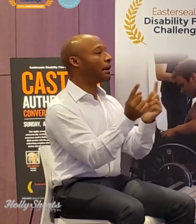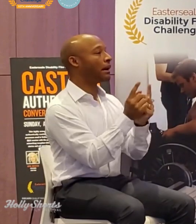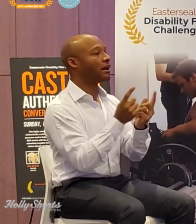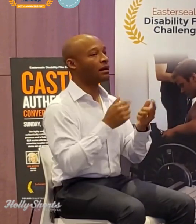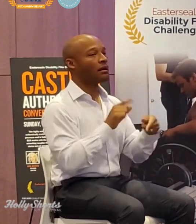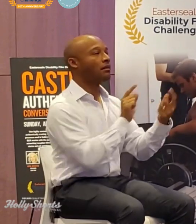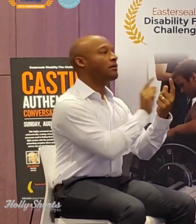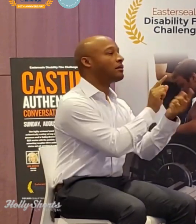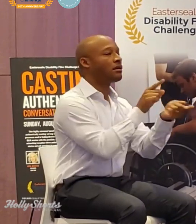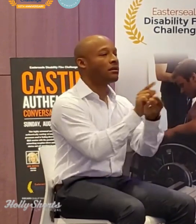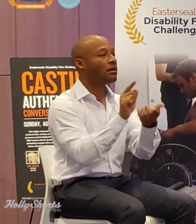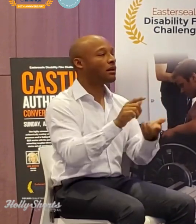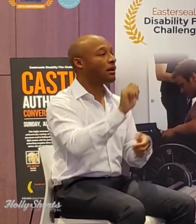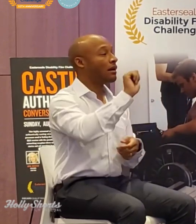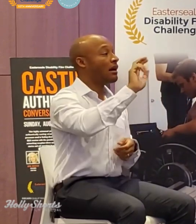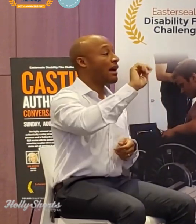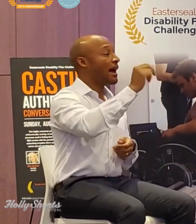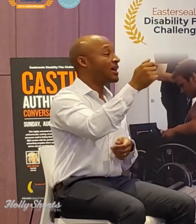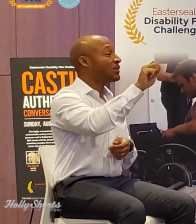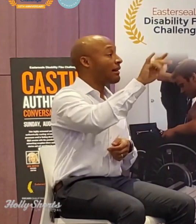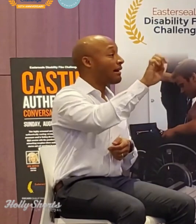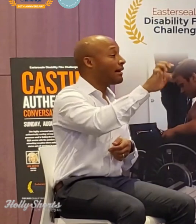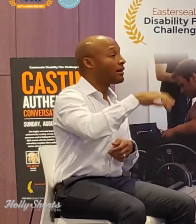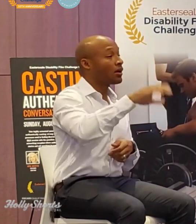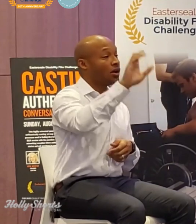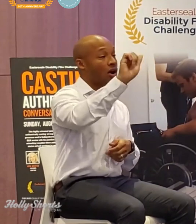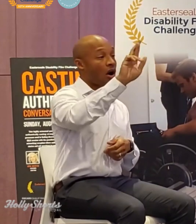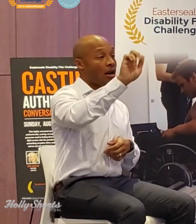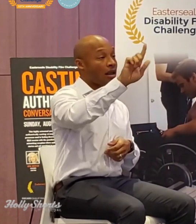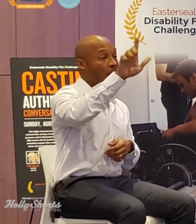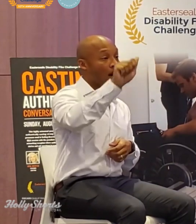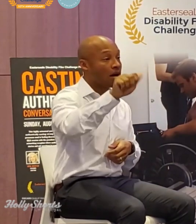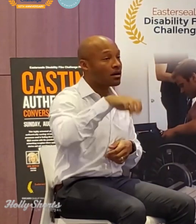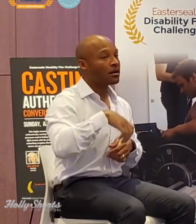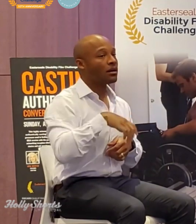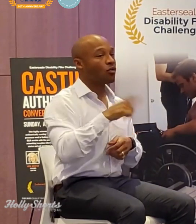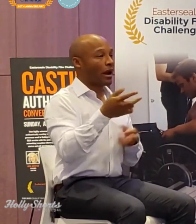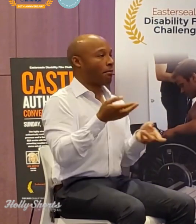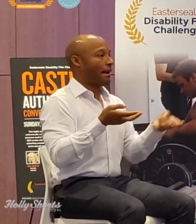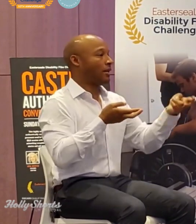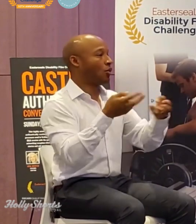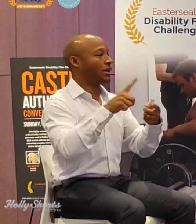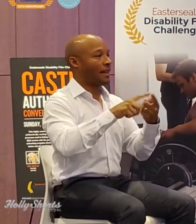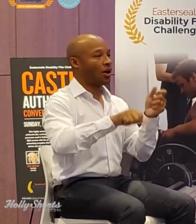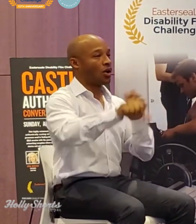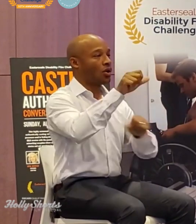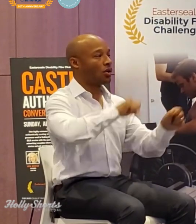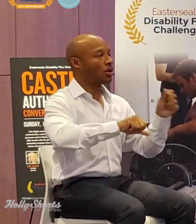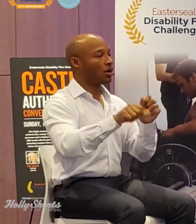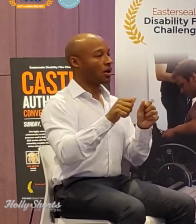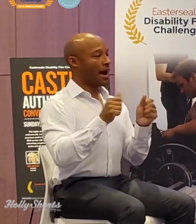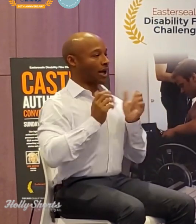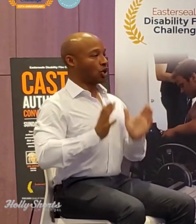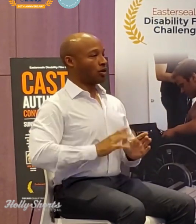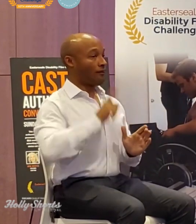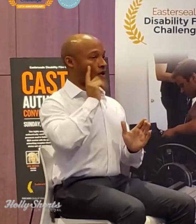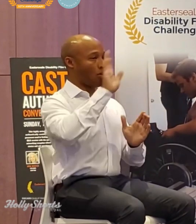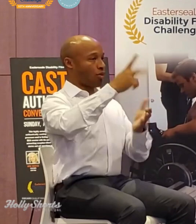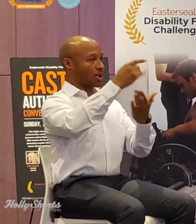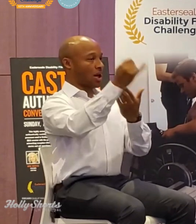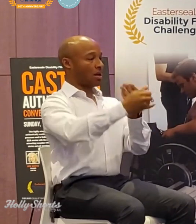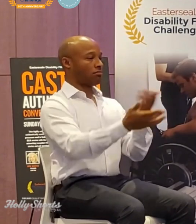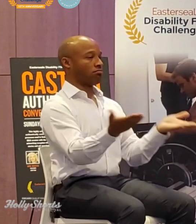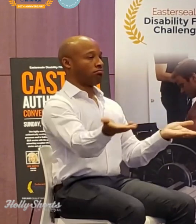Houle. I'm like, who do you have? What do you have? I'm looking for this, I'm looking for that. And then we recommend each other actors now. And so, but these materials, these